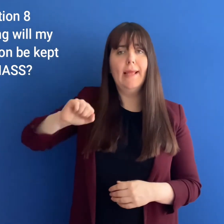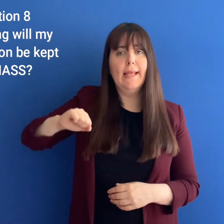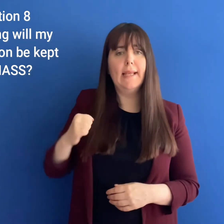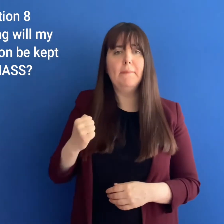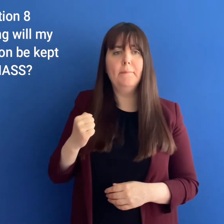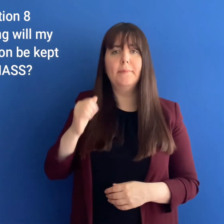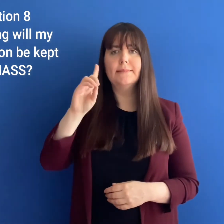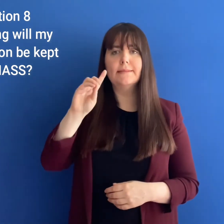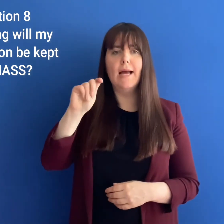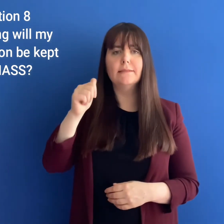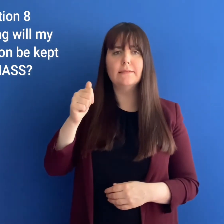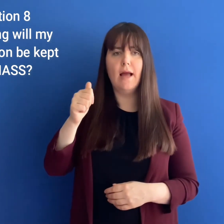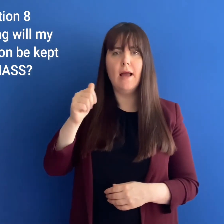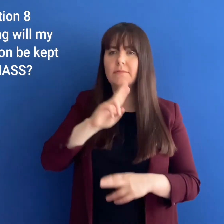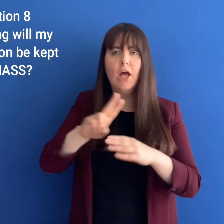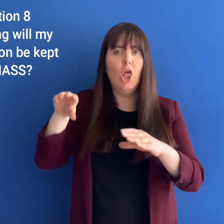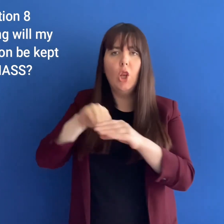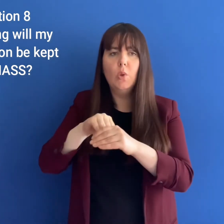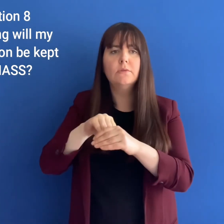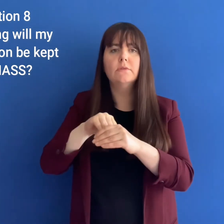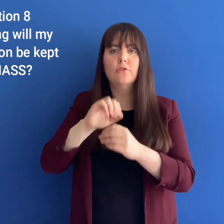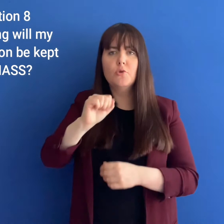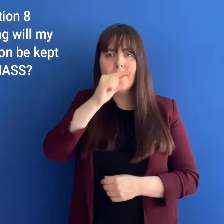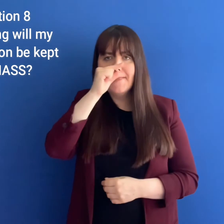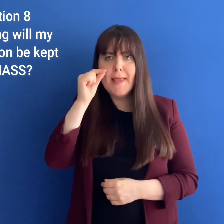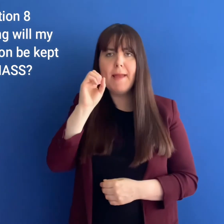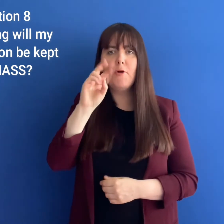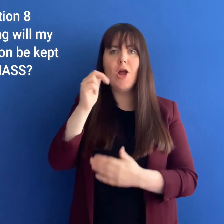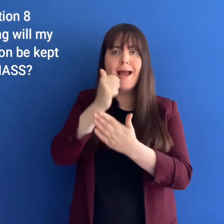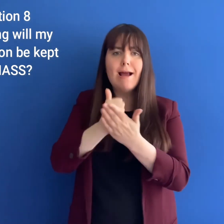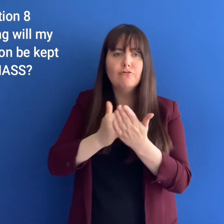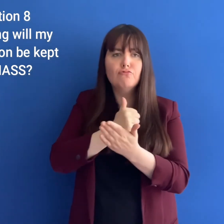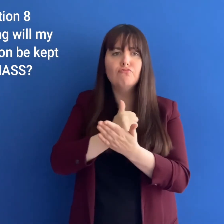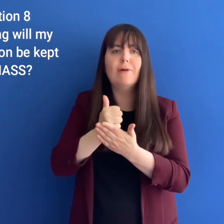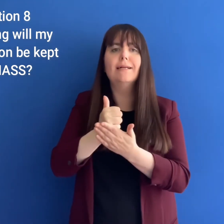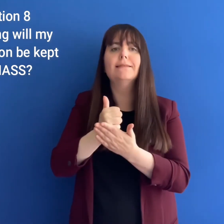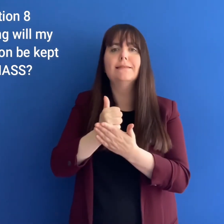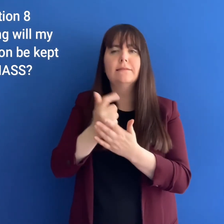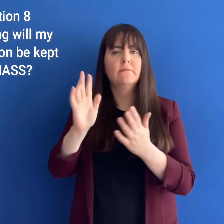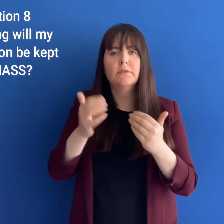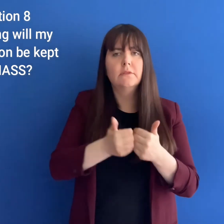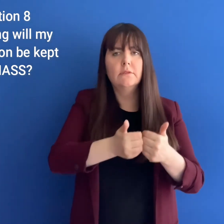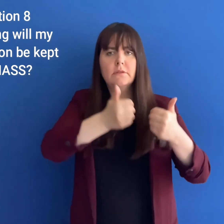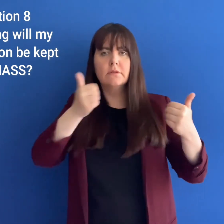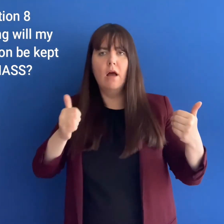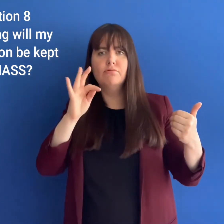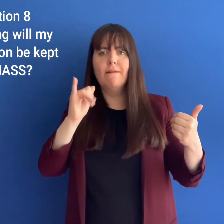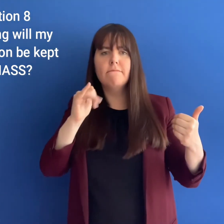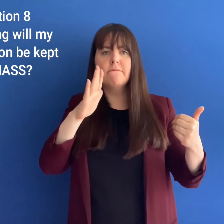The HRB will keep the data which does not contain your name or address in a separate